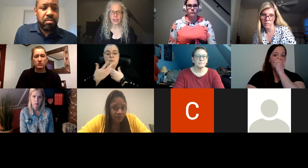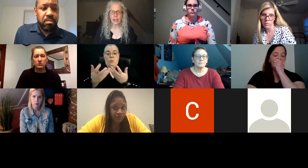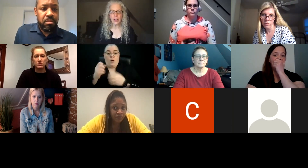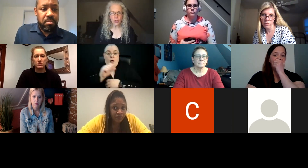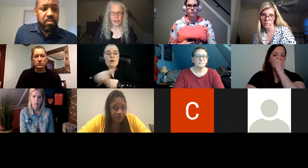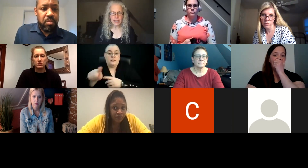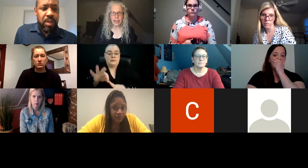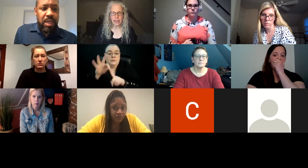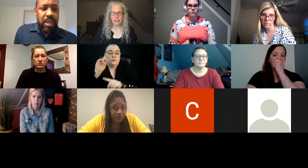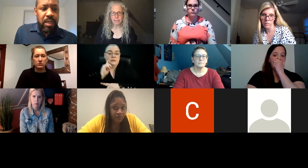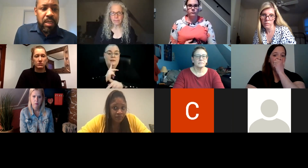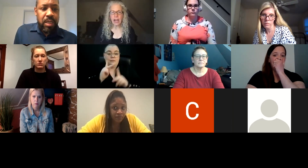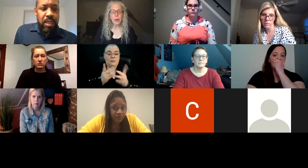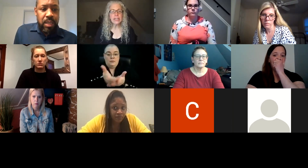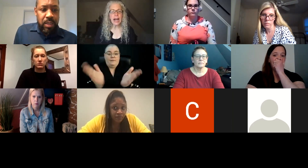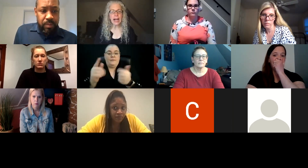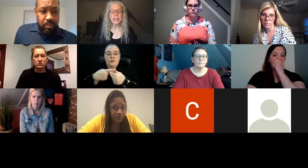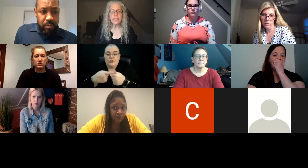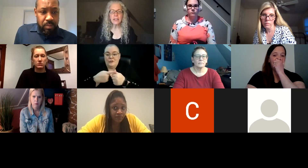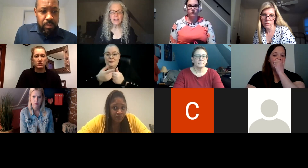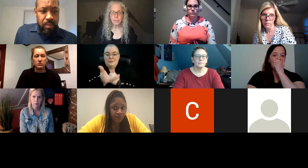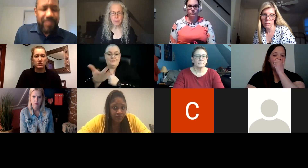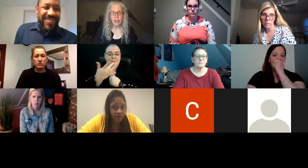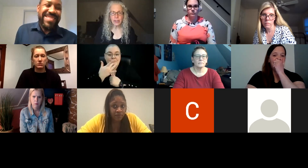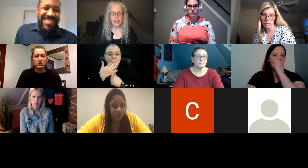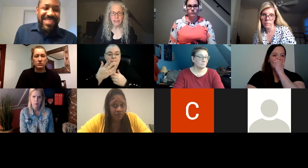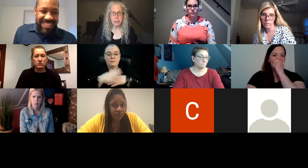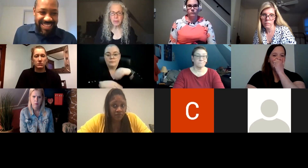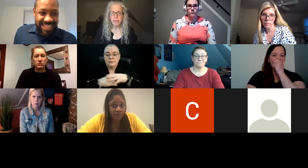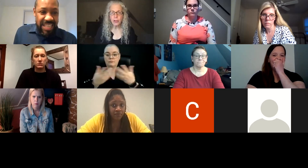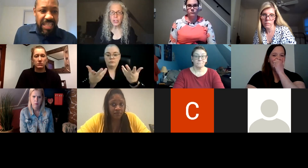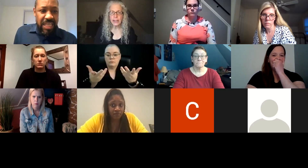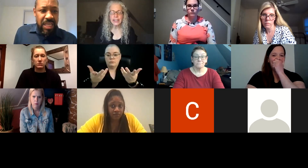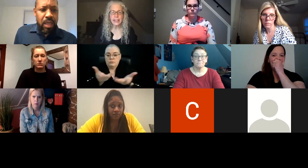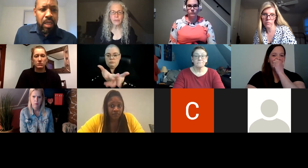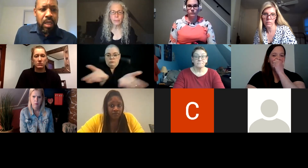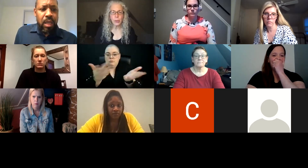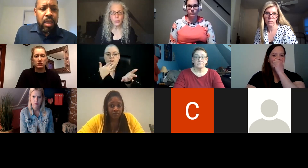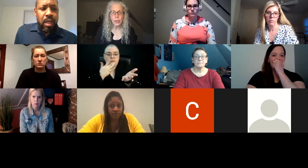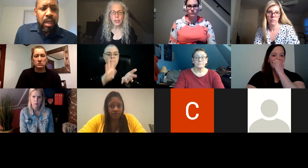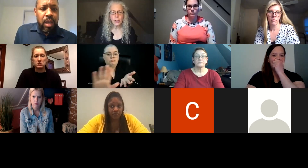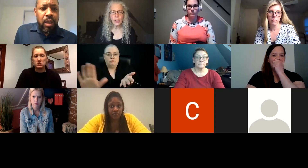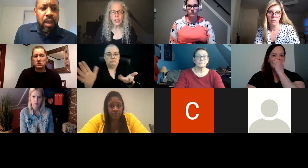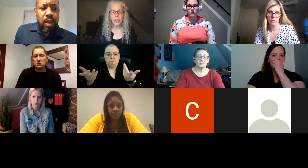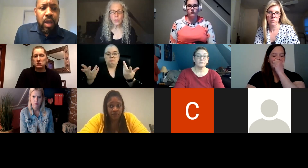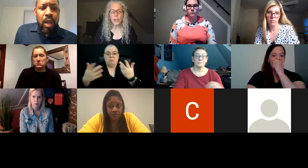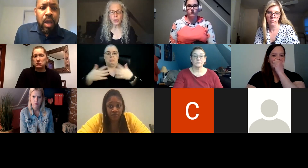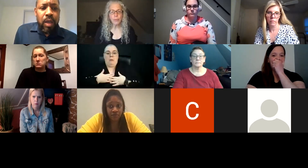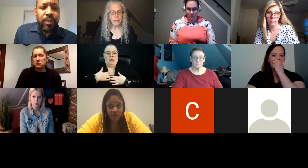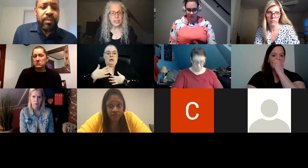So Rain is saying, I wanted to ask, especially for the deaf people first, I'd like to hear from you. What's your preference as